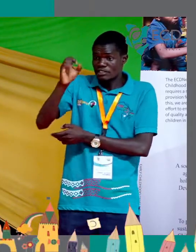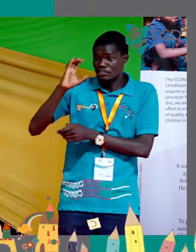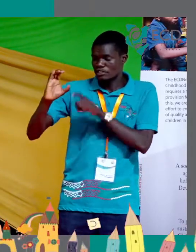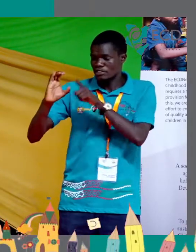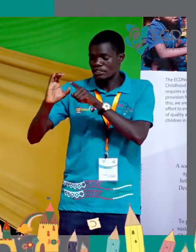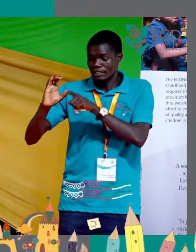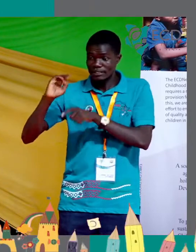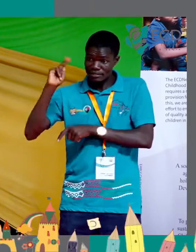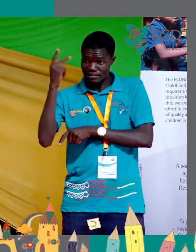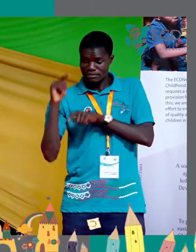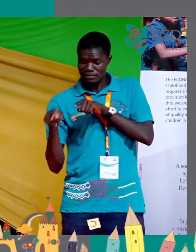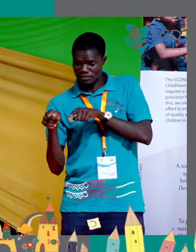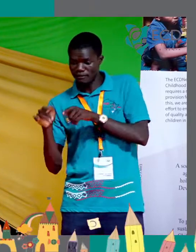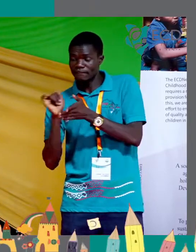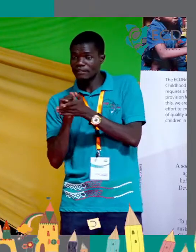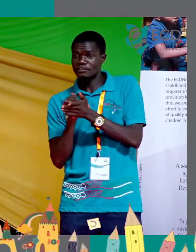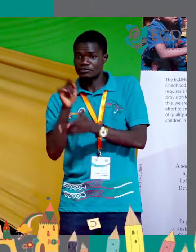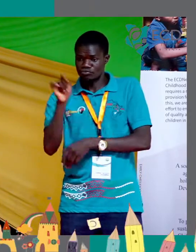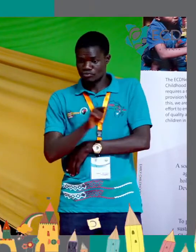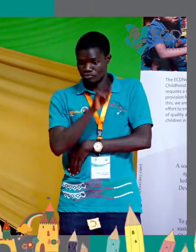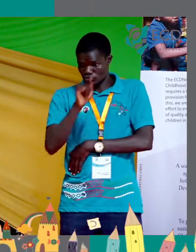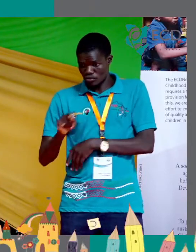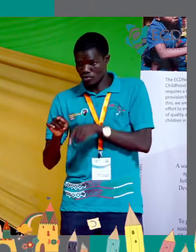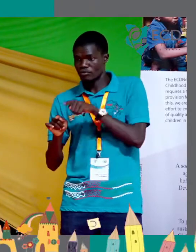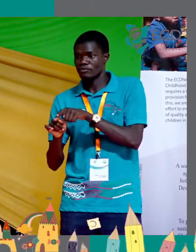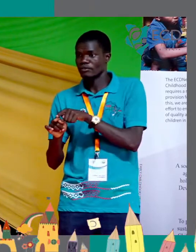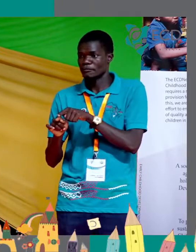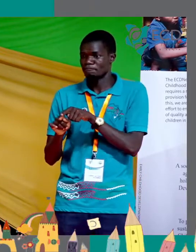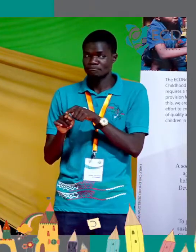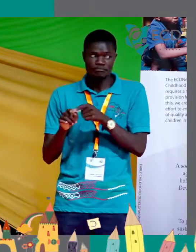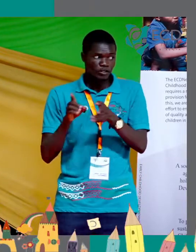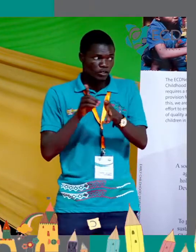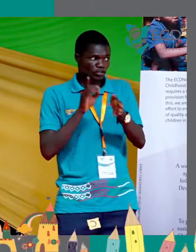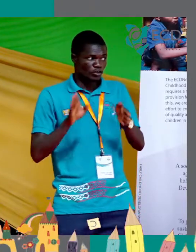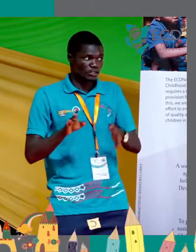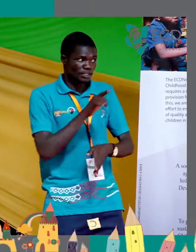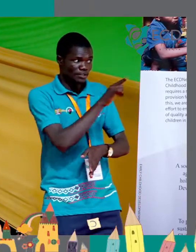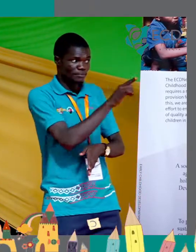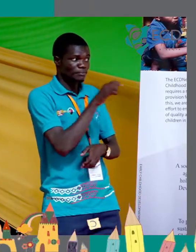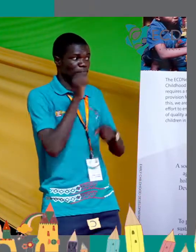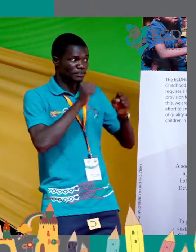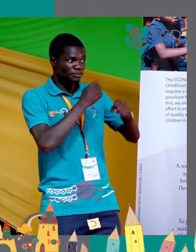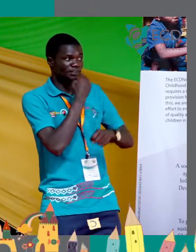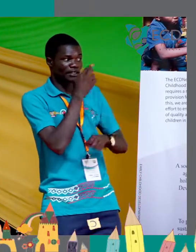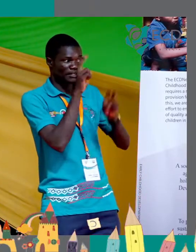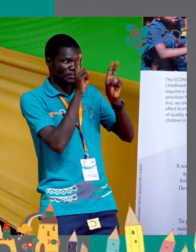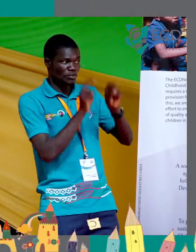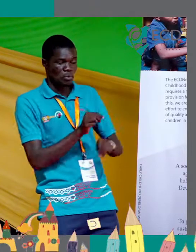this country, that is an offense. Dr. Omondi will say no.